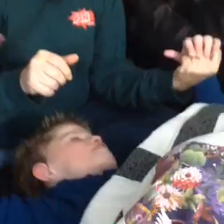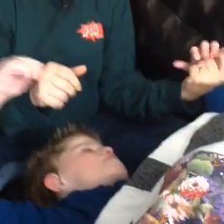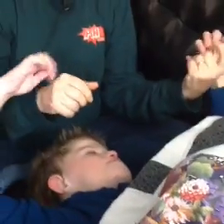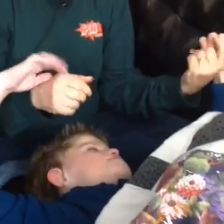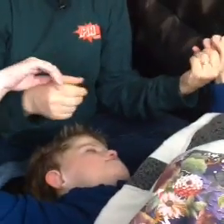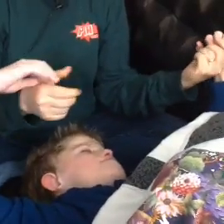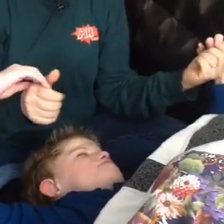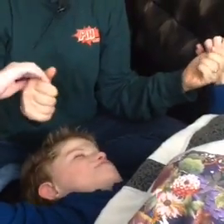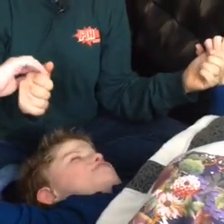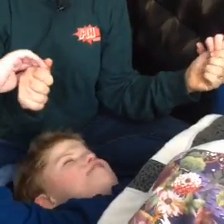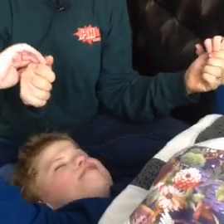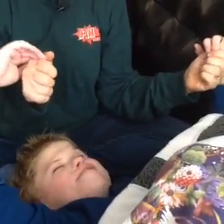T.